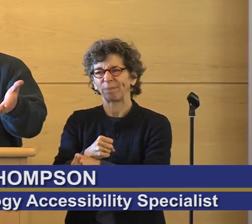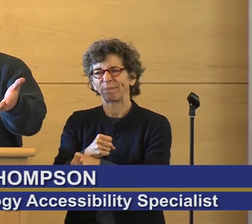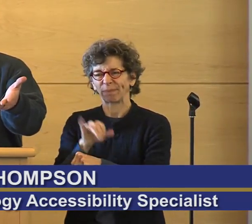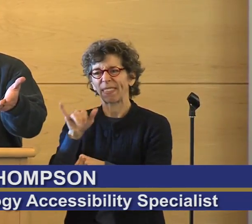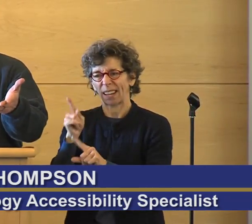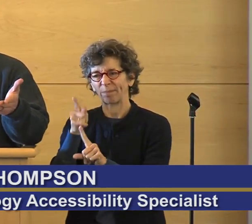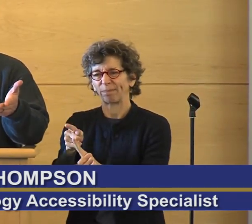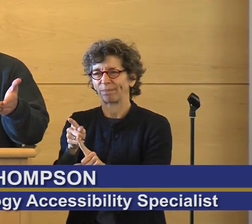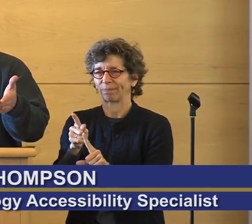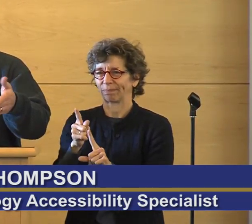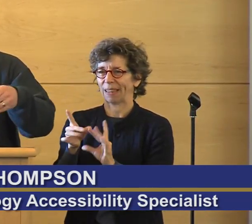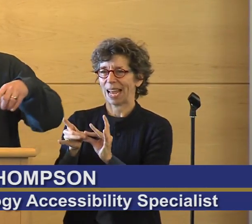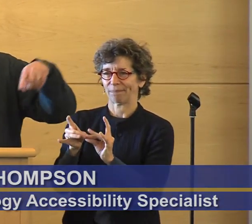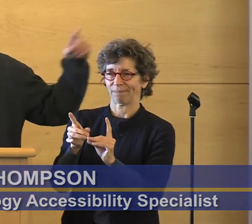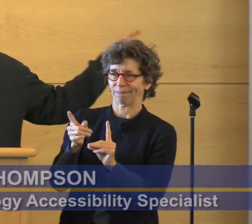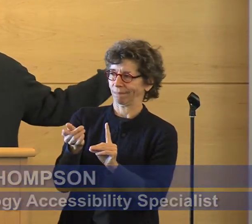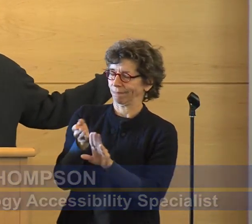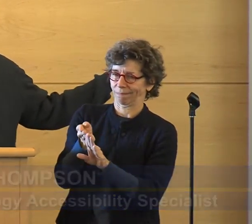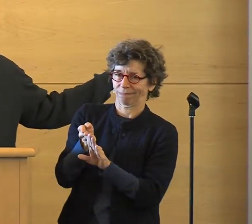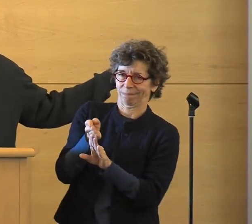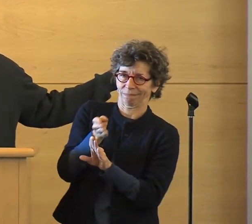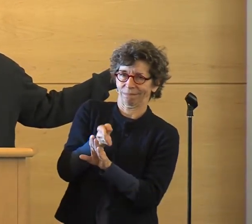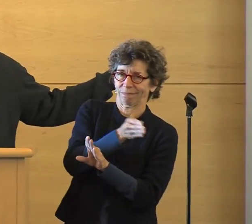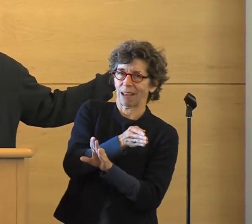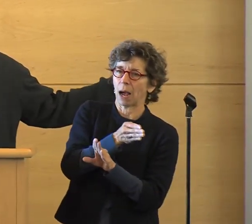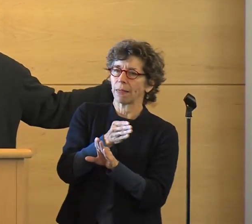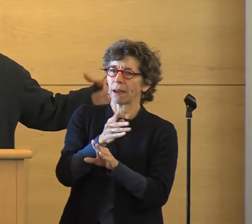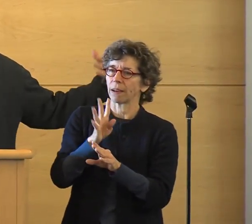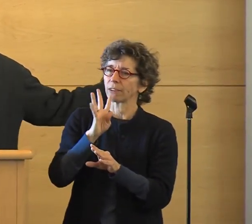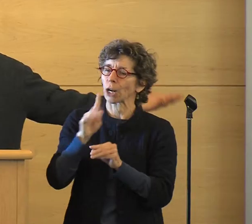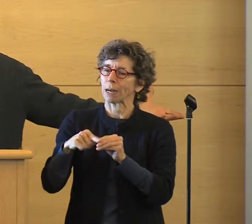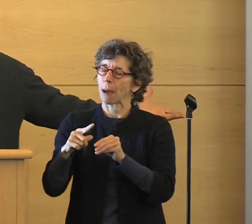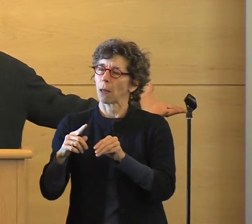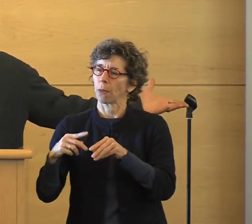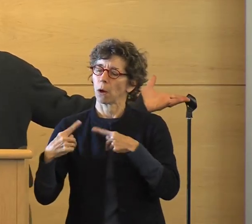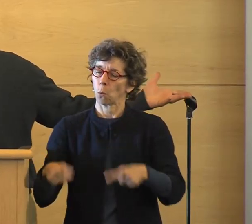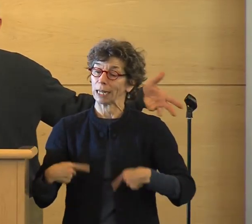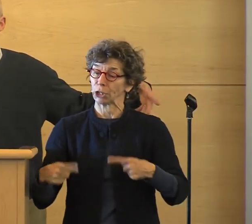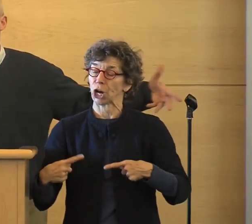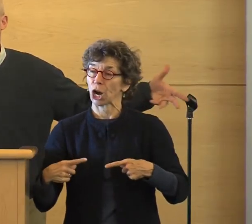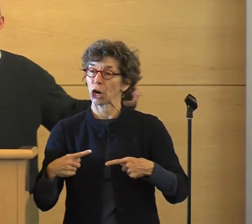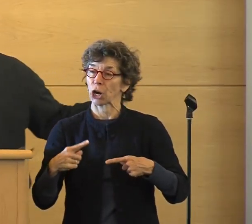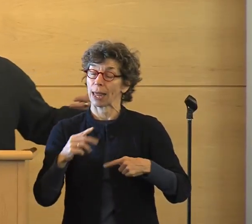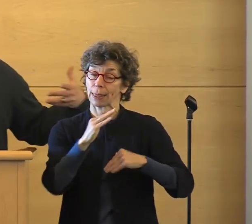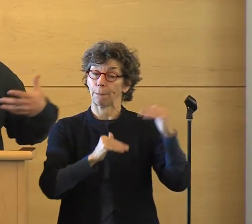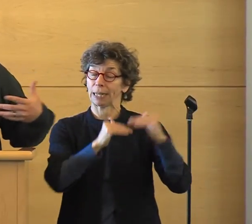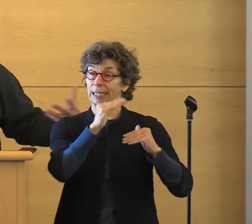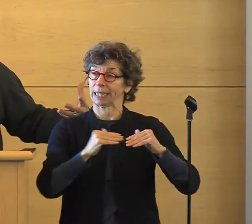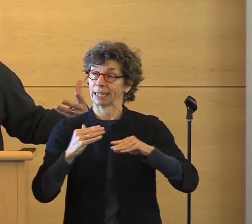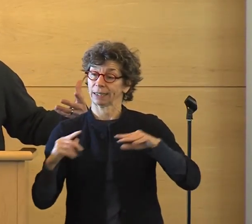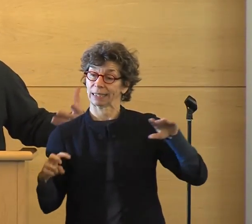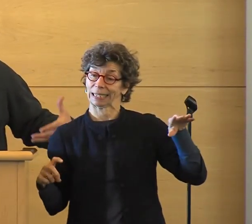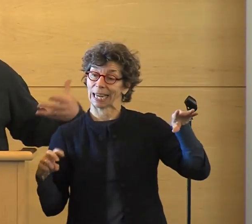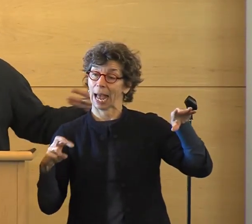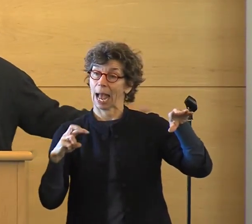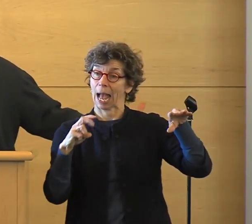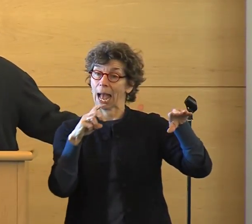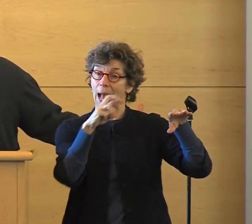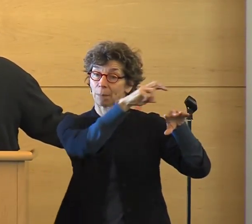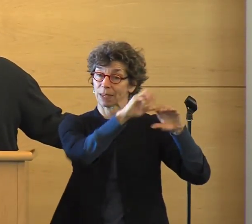assistive technologies in 20 words or less. Yeah, just two words, keep